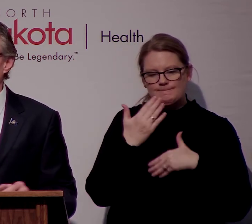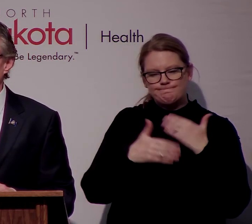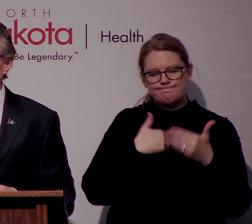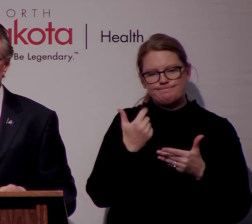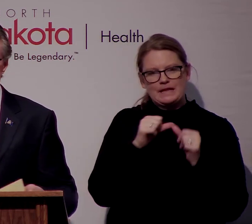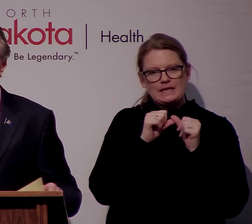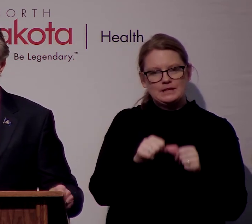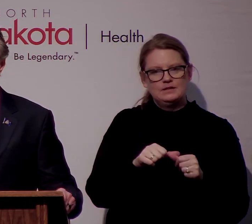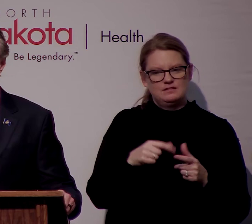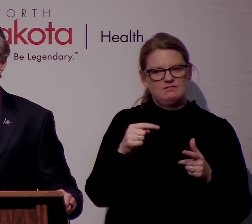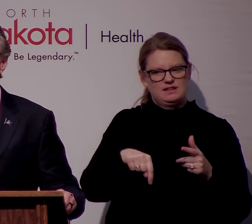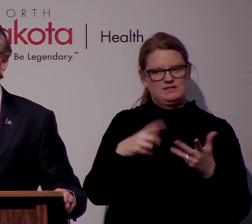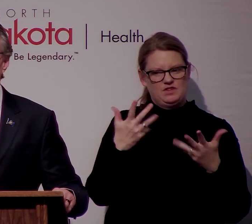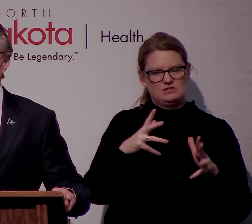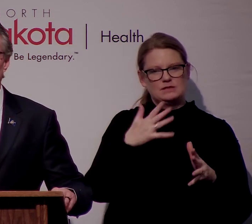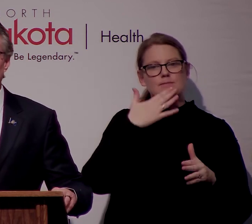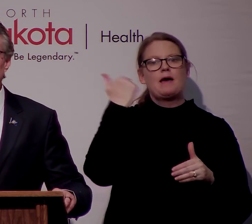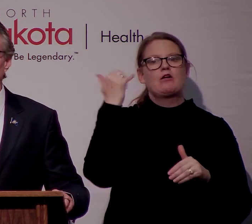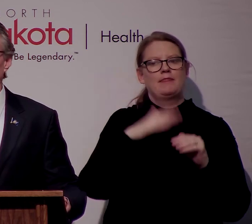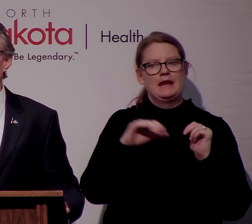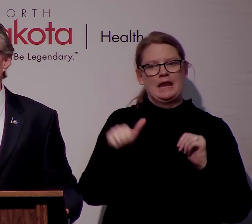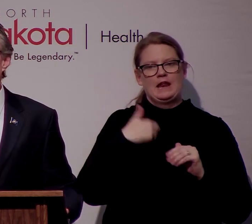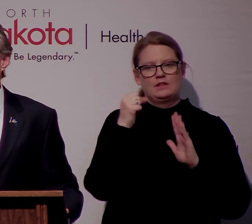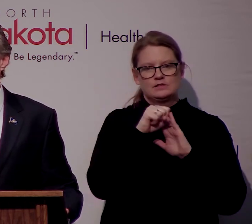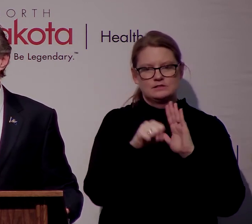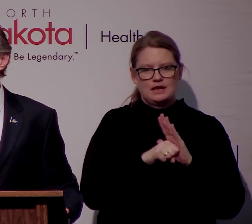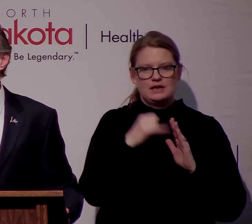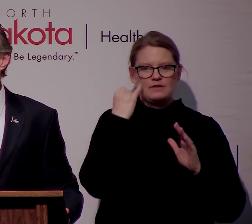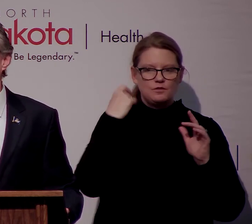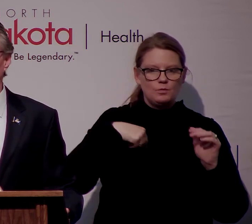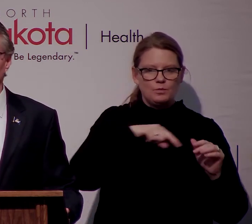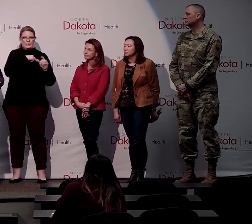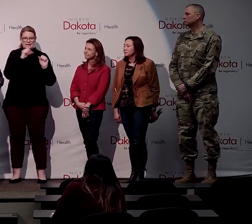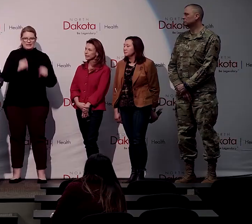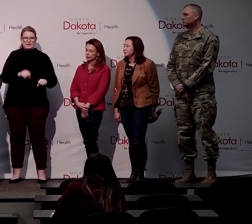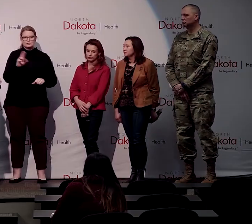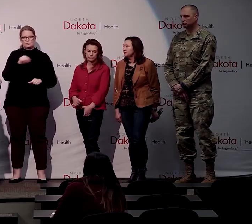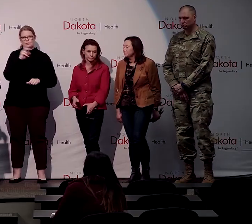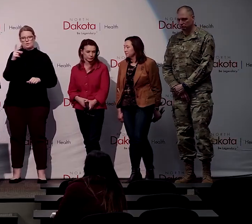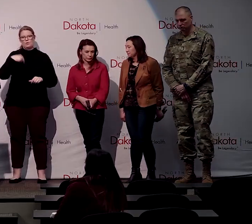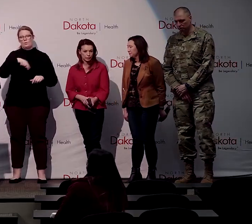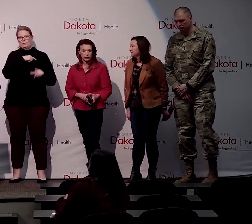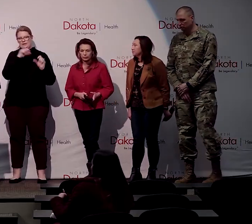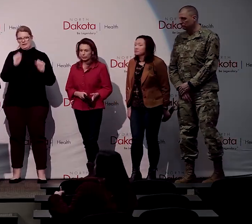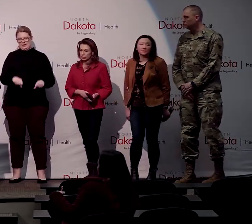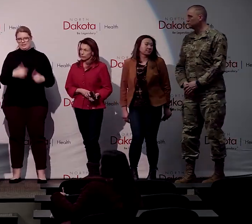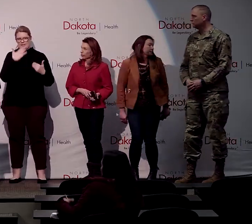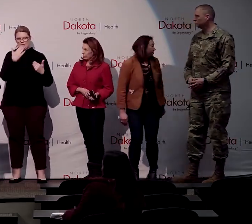any other state in any other country. I know if anybody can, it can be North Dakota. Let's go do it. Thank you.